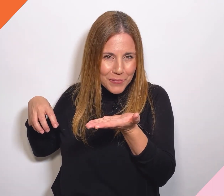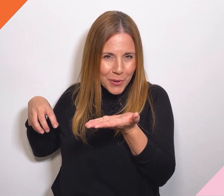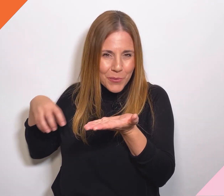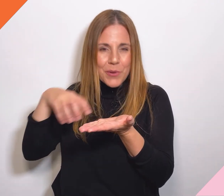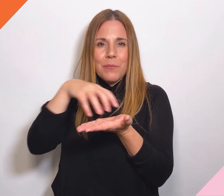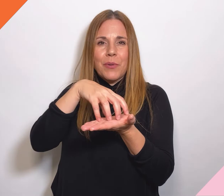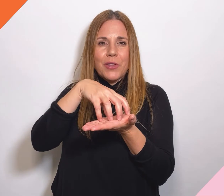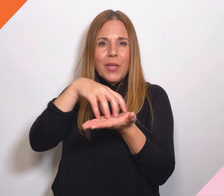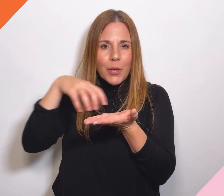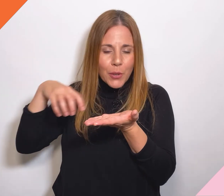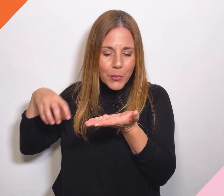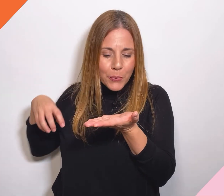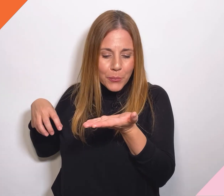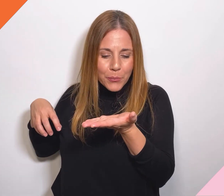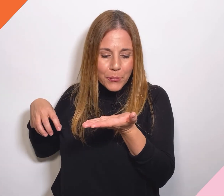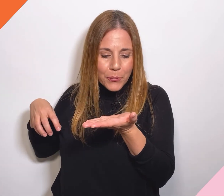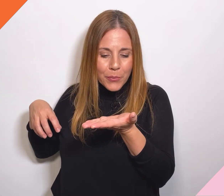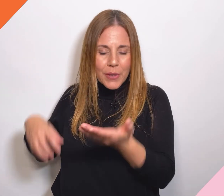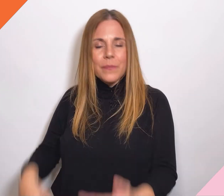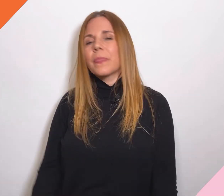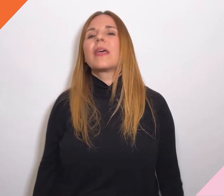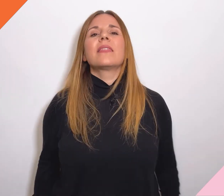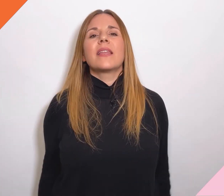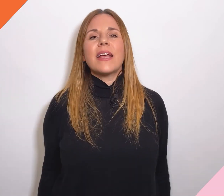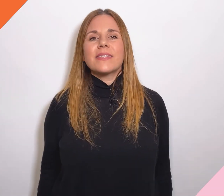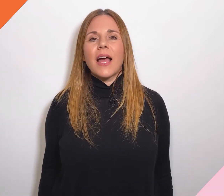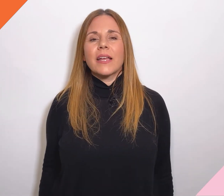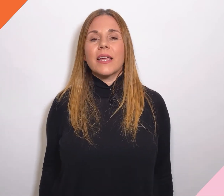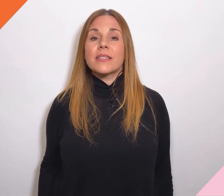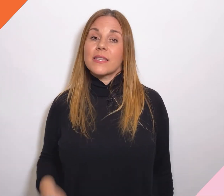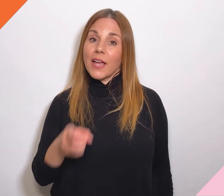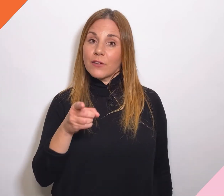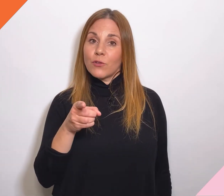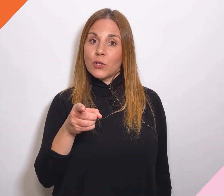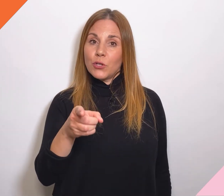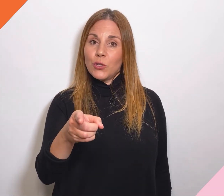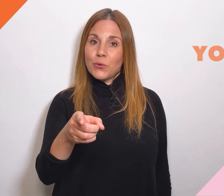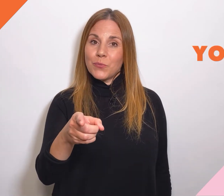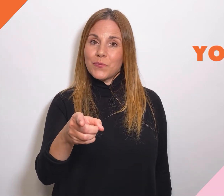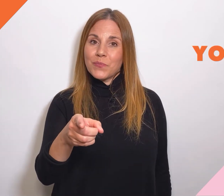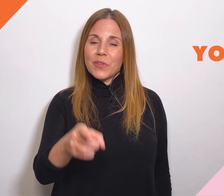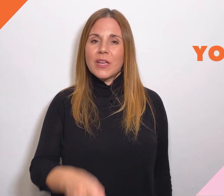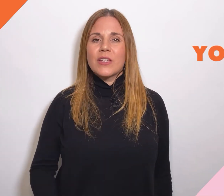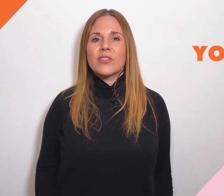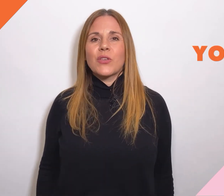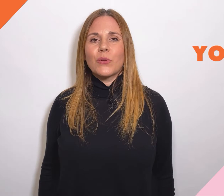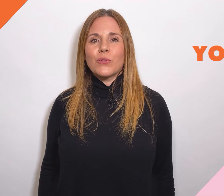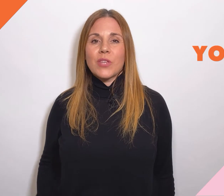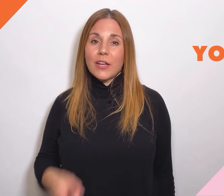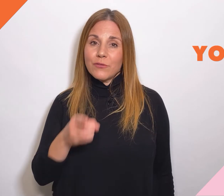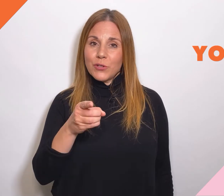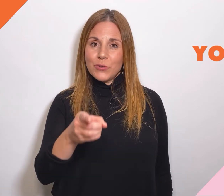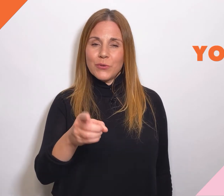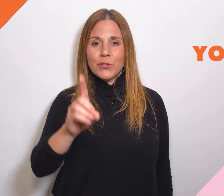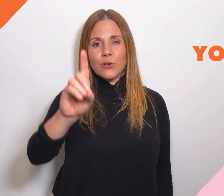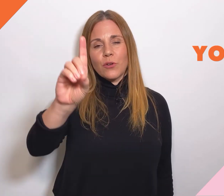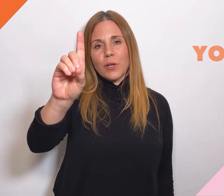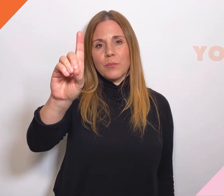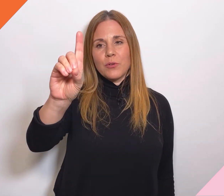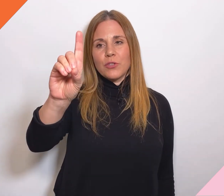blow, birthday. The next sign is the sign for you. So to sign for you, you're gonna put